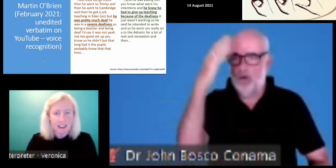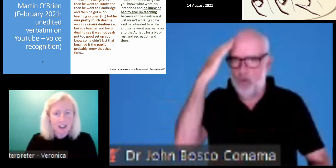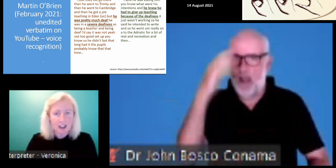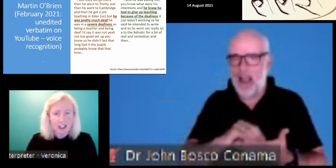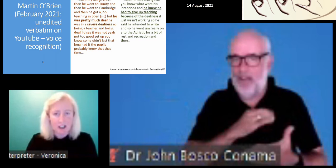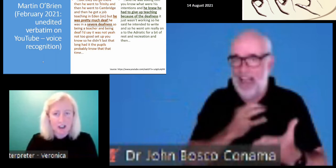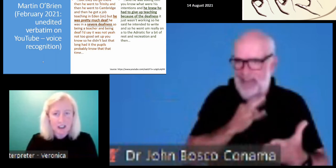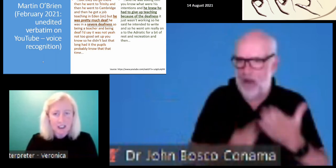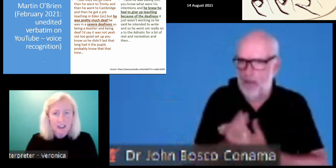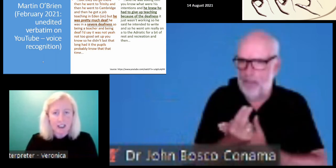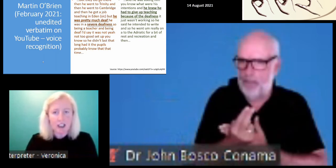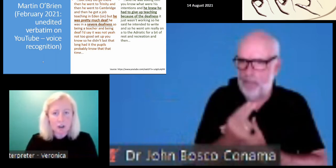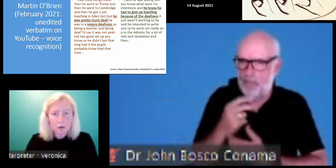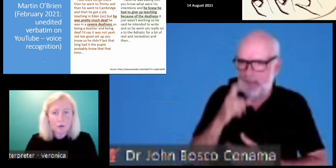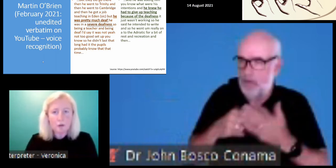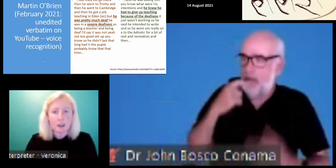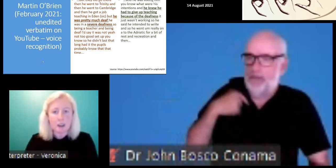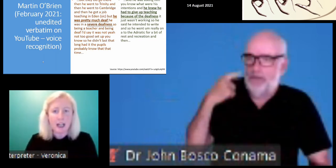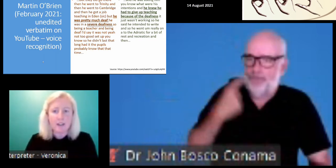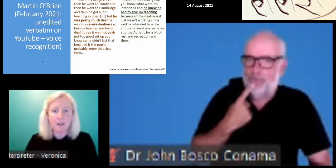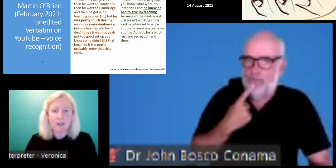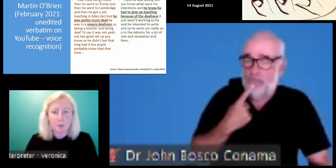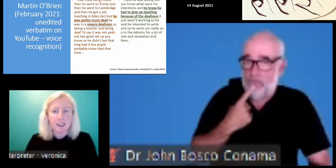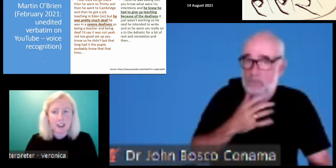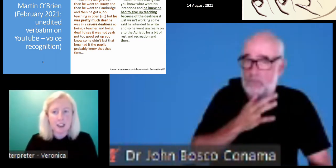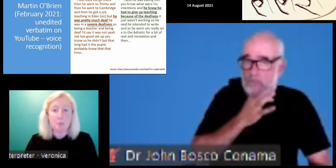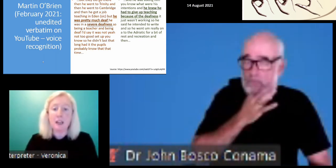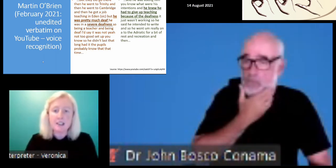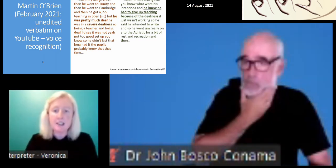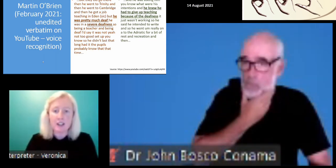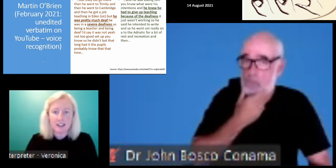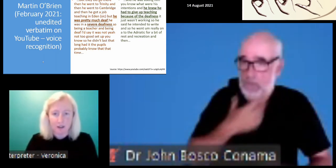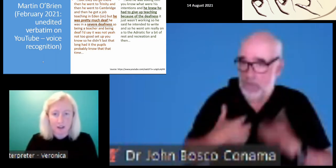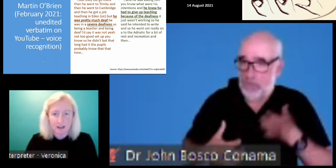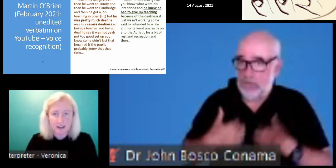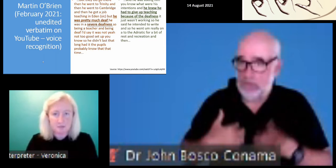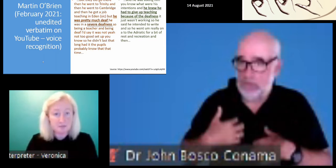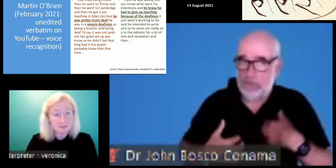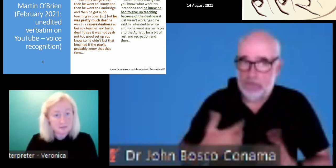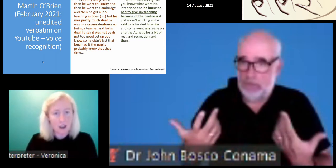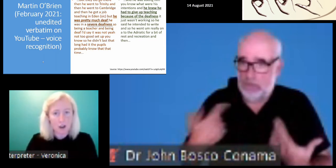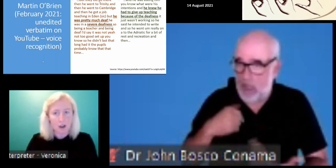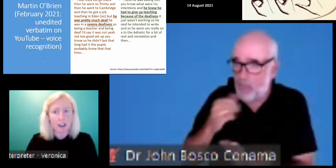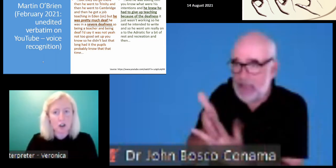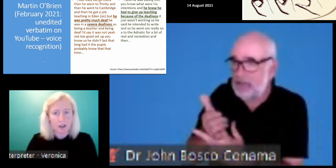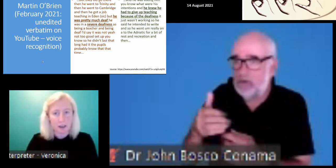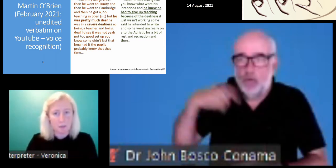it stated that he knew that he would have to give up being a teacher because of his deafness. Another interesting